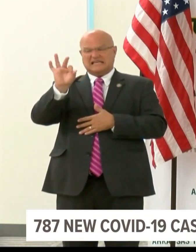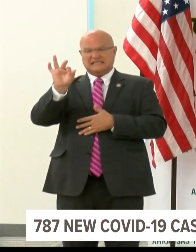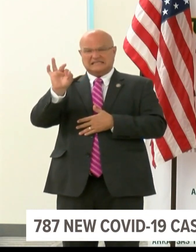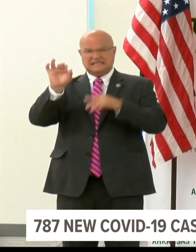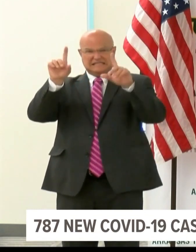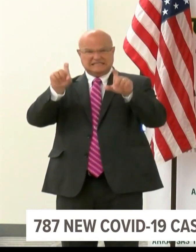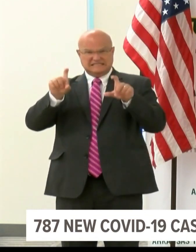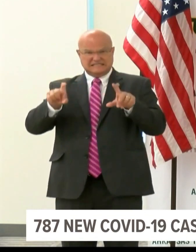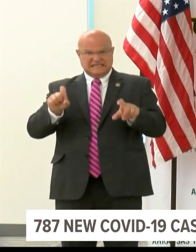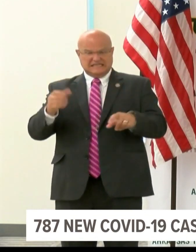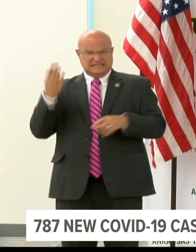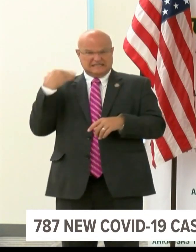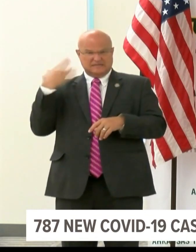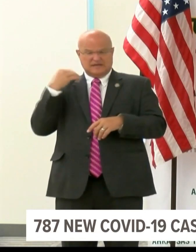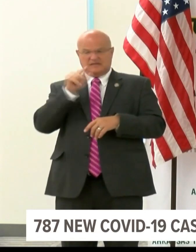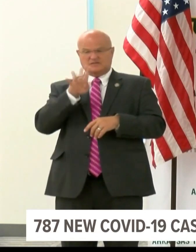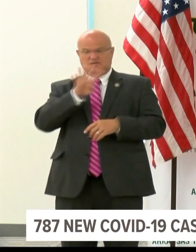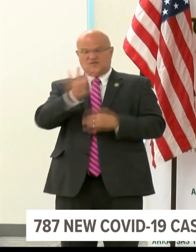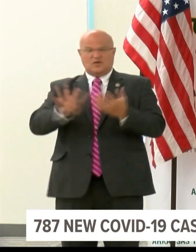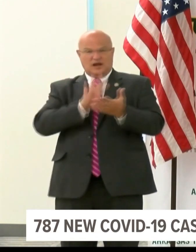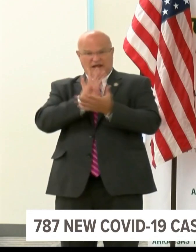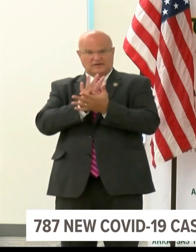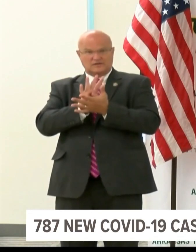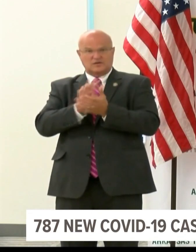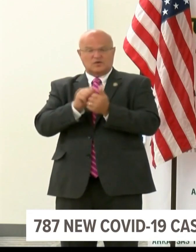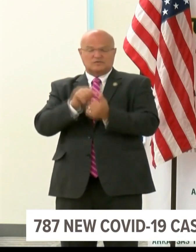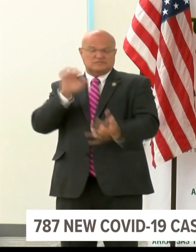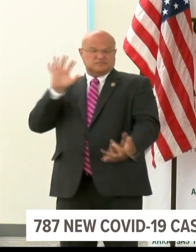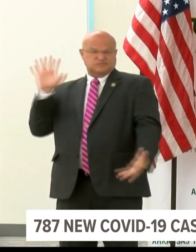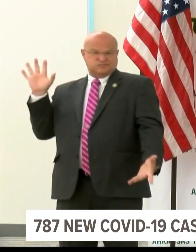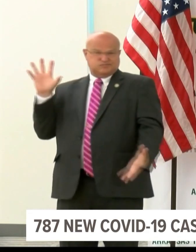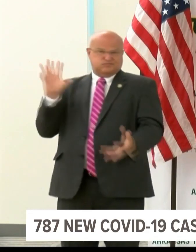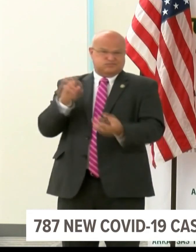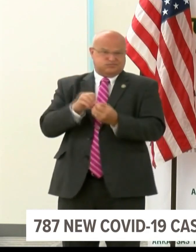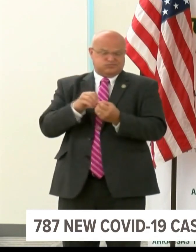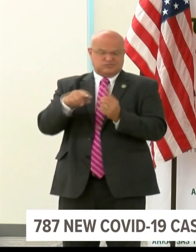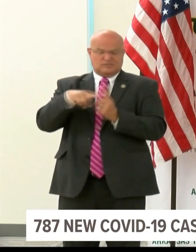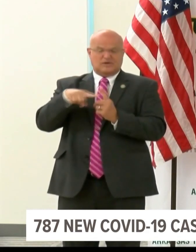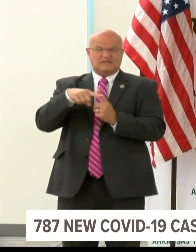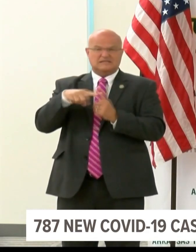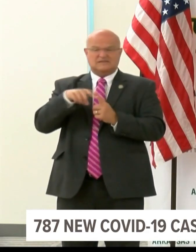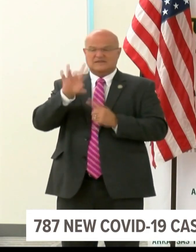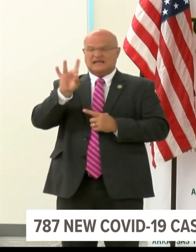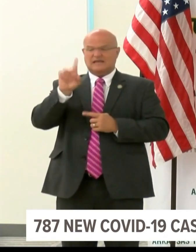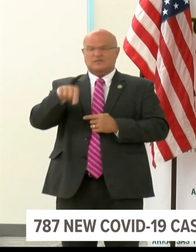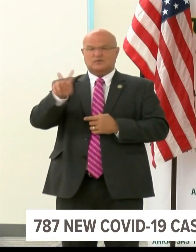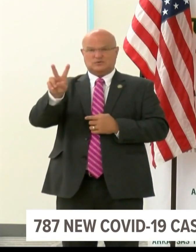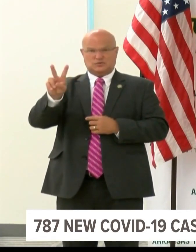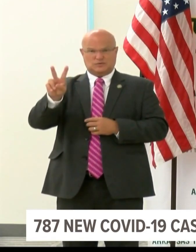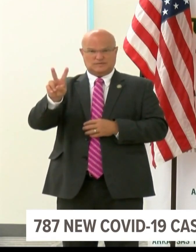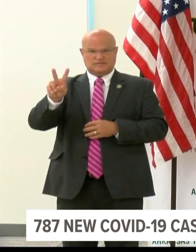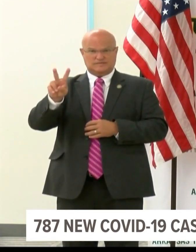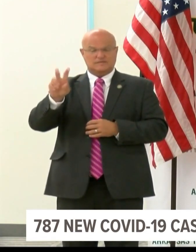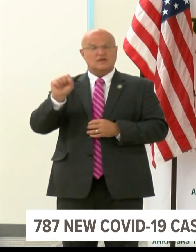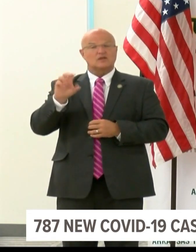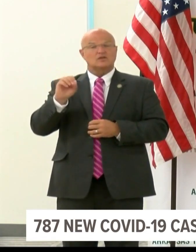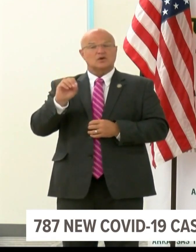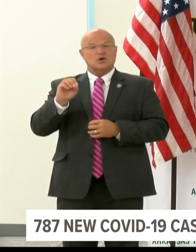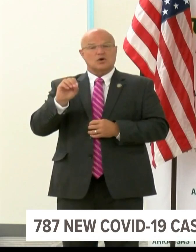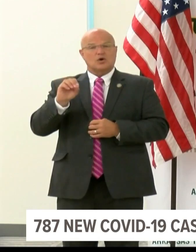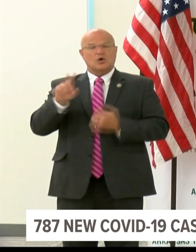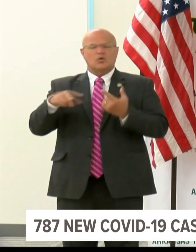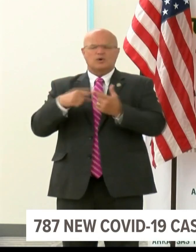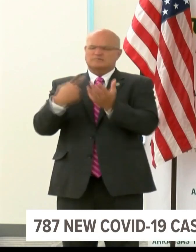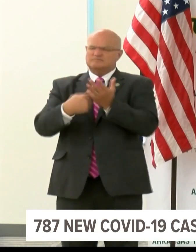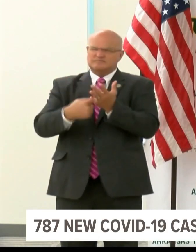4,519 tests for today with a cumulative positivity of 8.2. So when